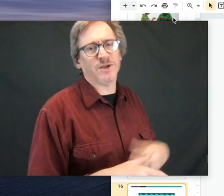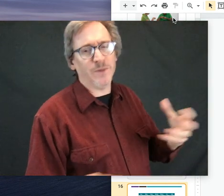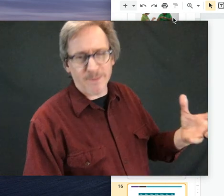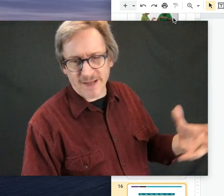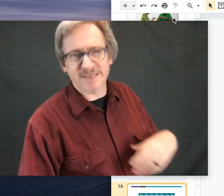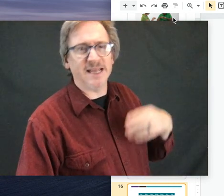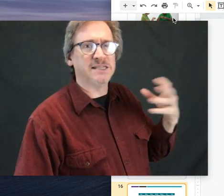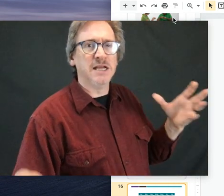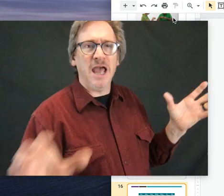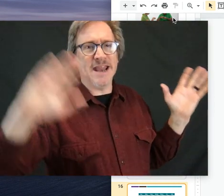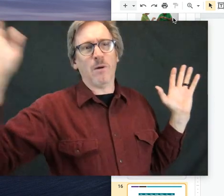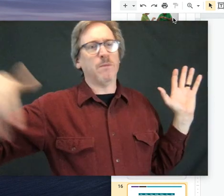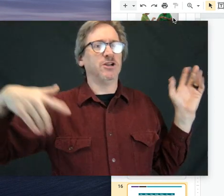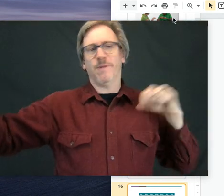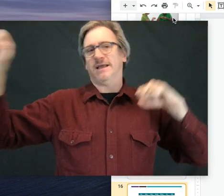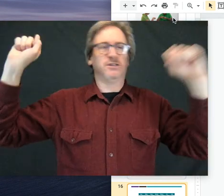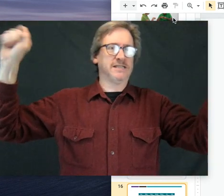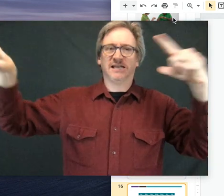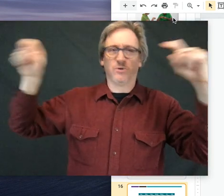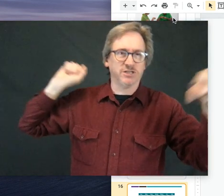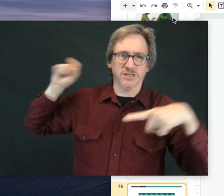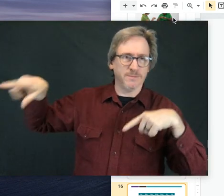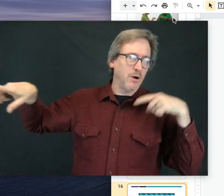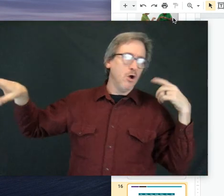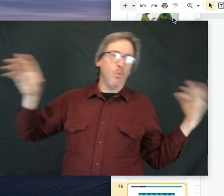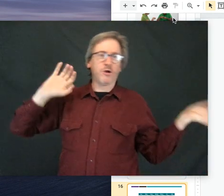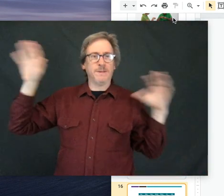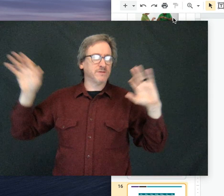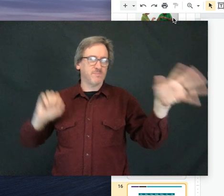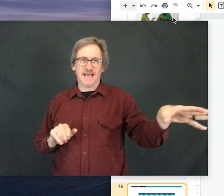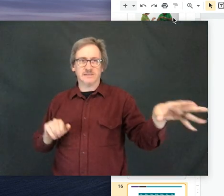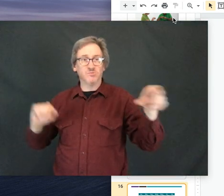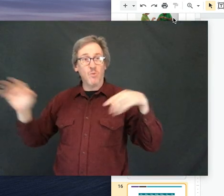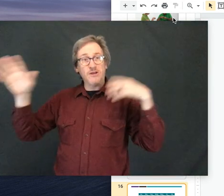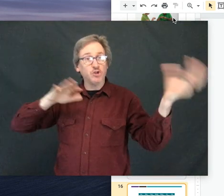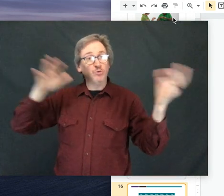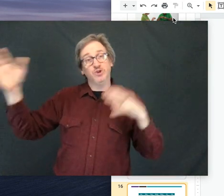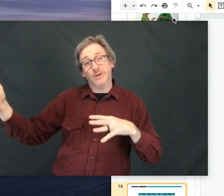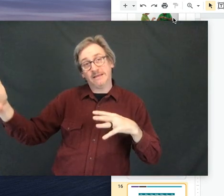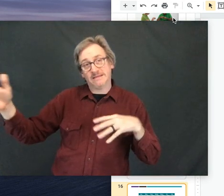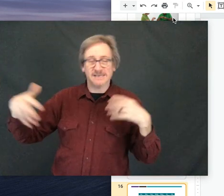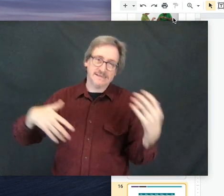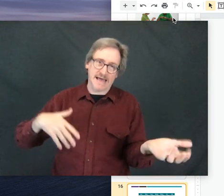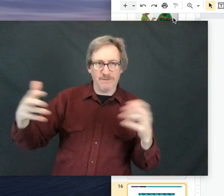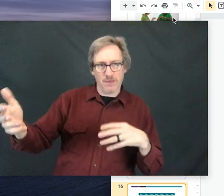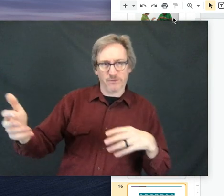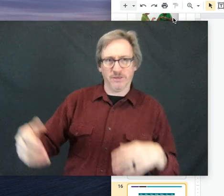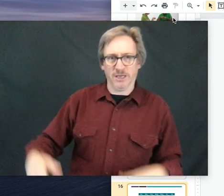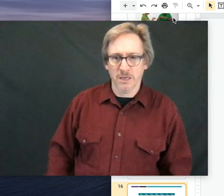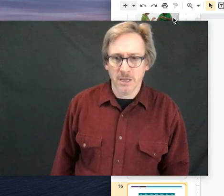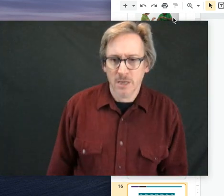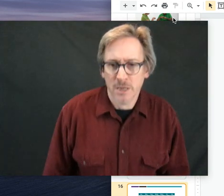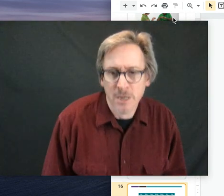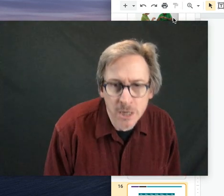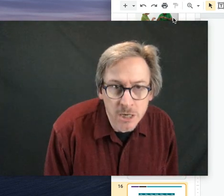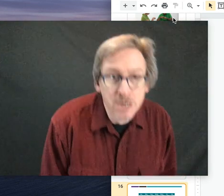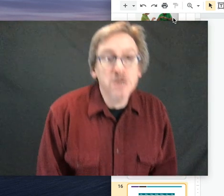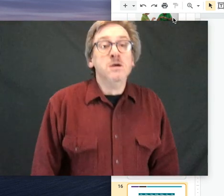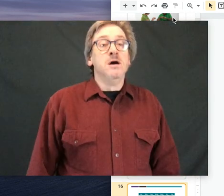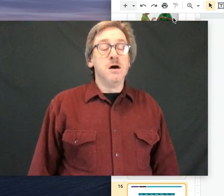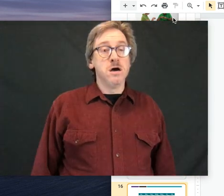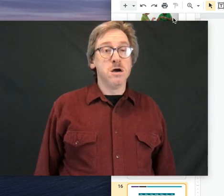So again, we get back to days, and now I would go back and just ask questions about what are people's plans? When are you doing this, that, and the other thing?